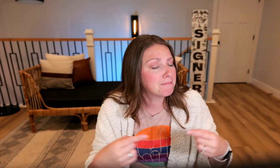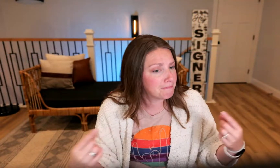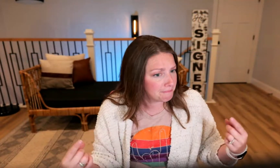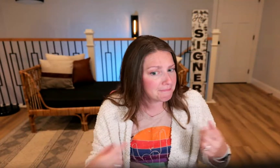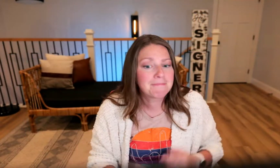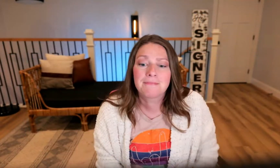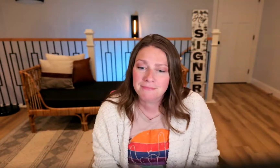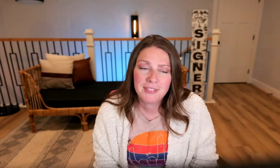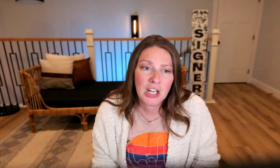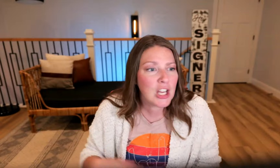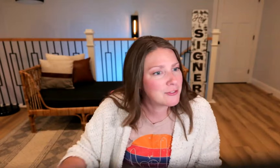Yep, very good.